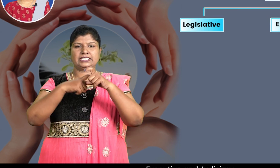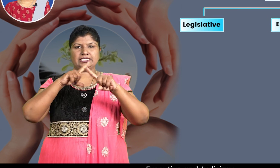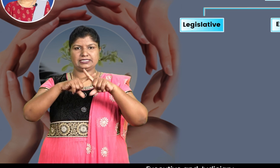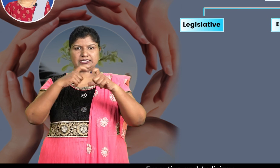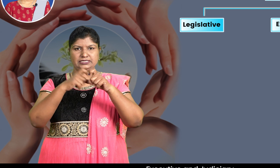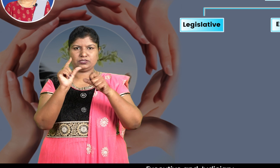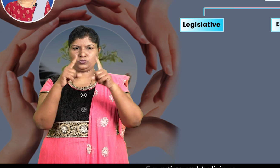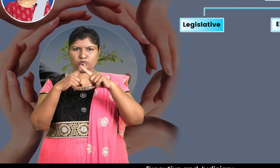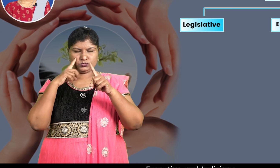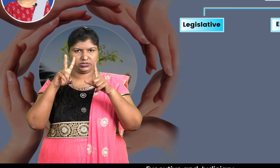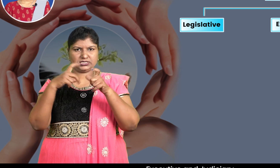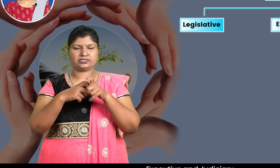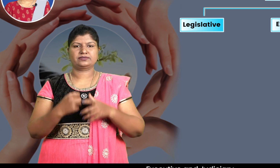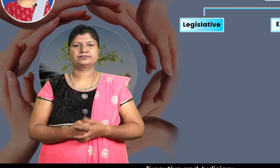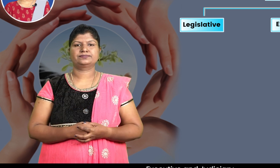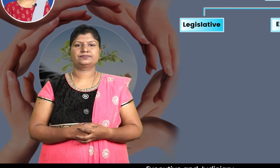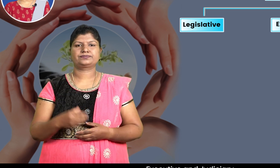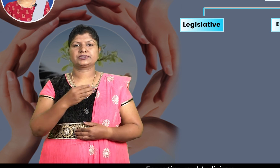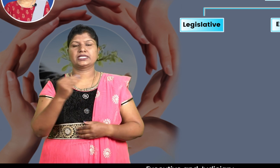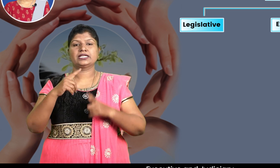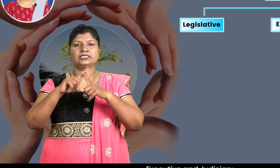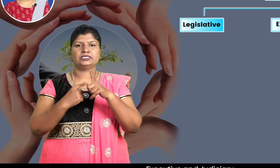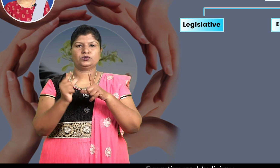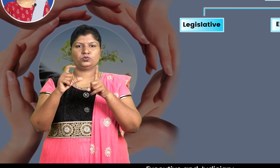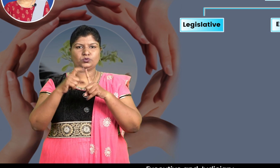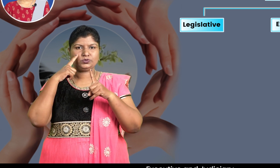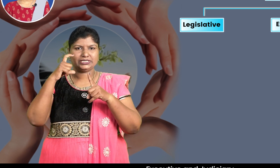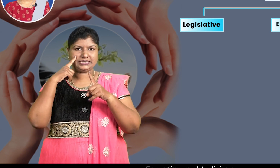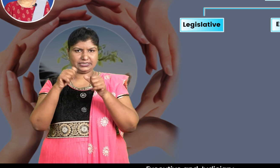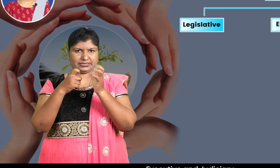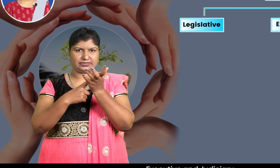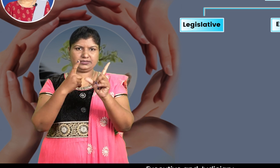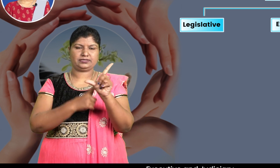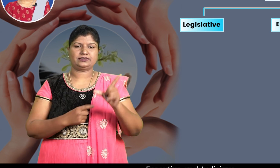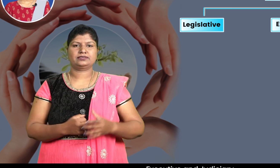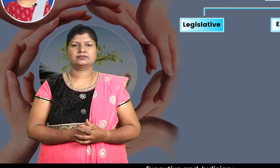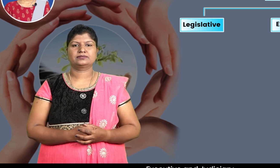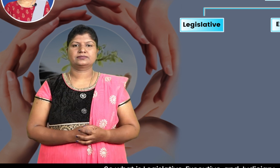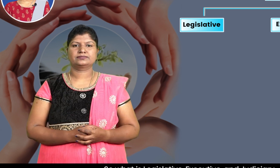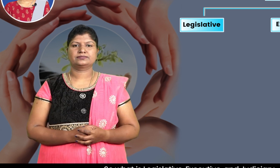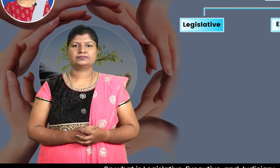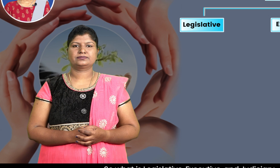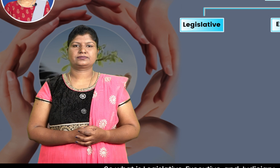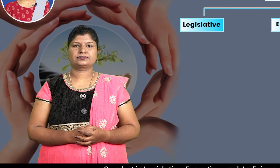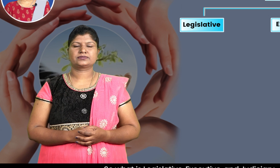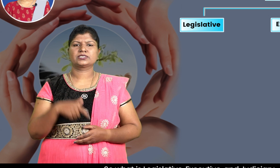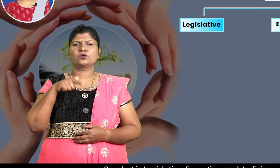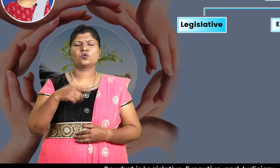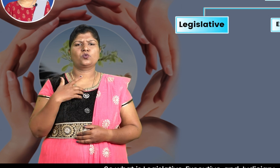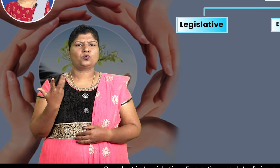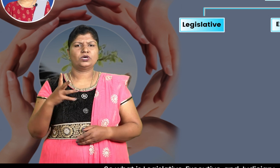executive, and judiciary. So, what